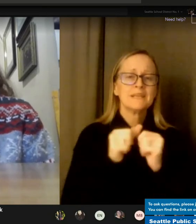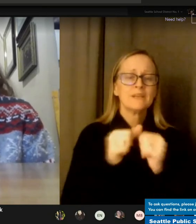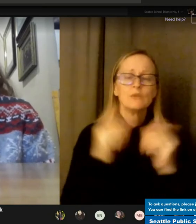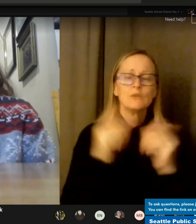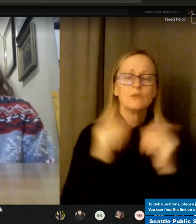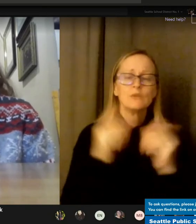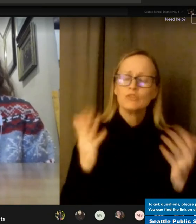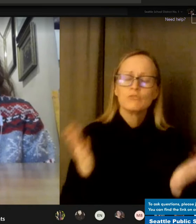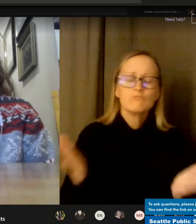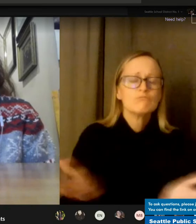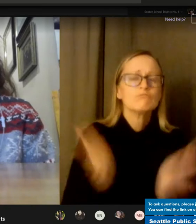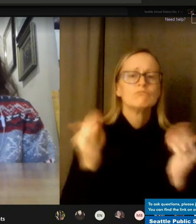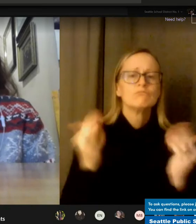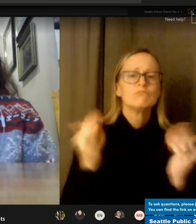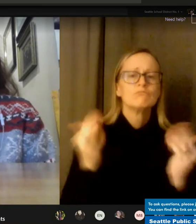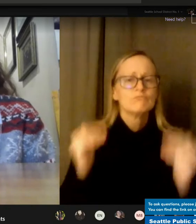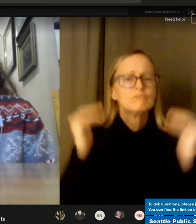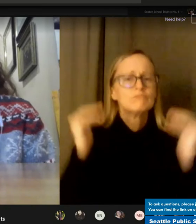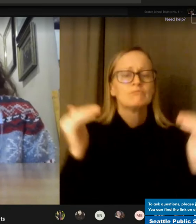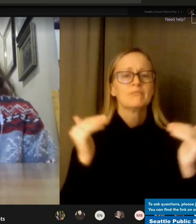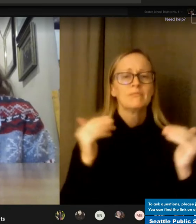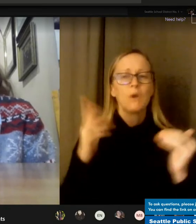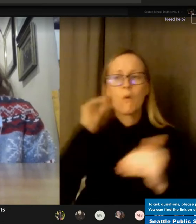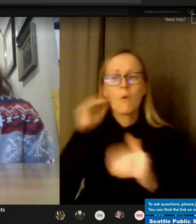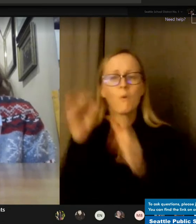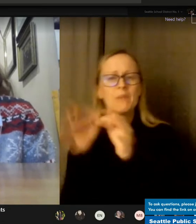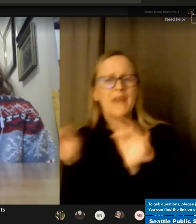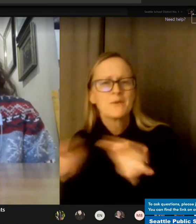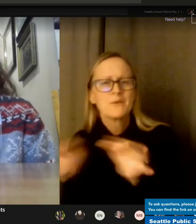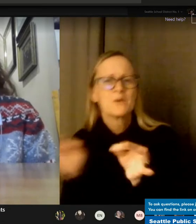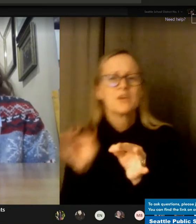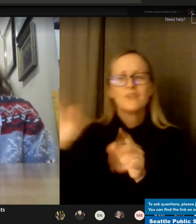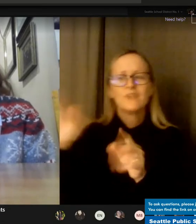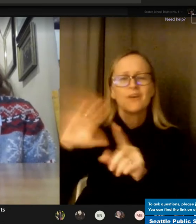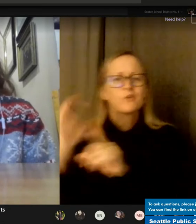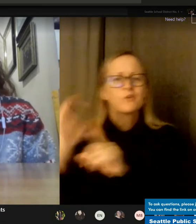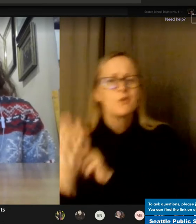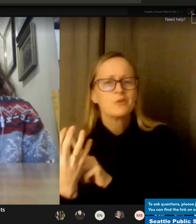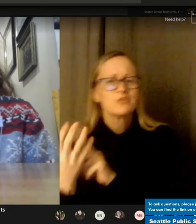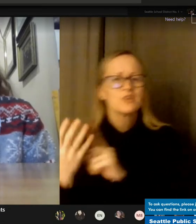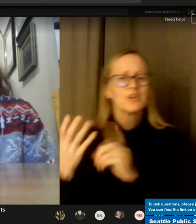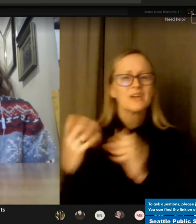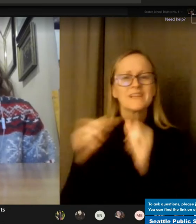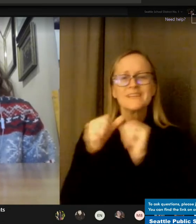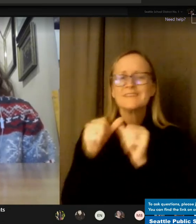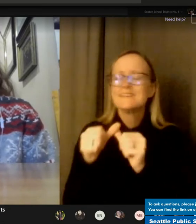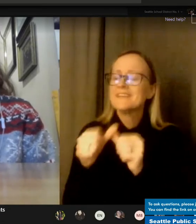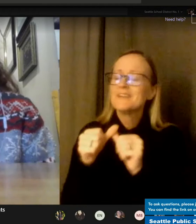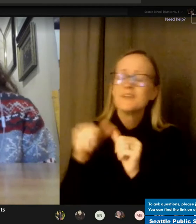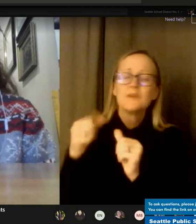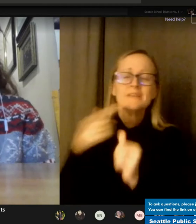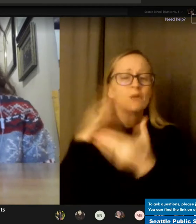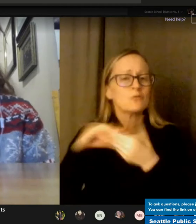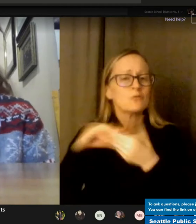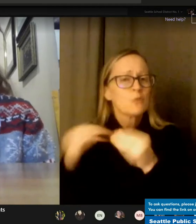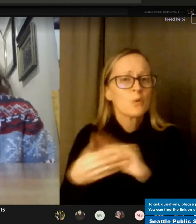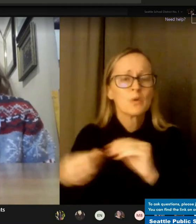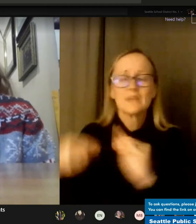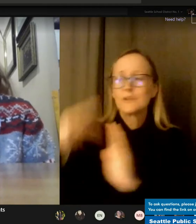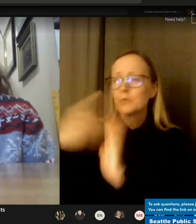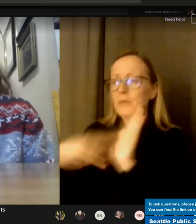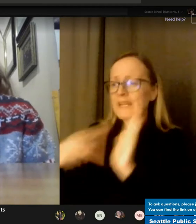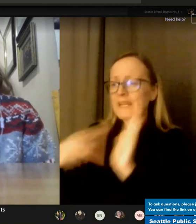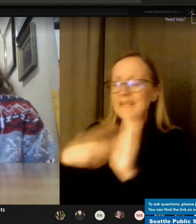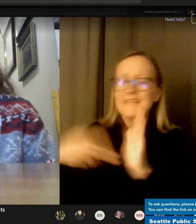and cultures by telling stories, conversing, reading, or singing with your